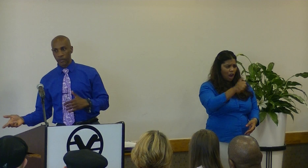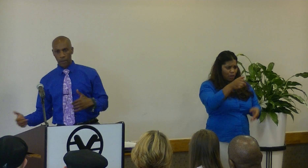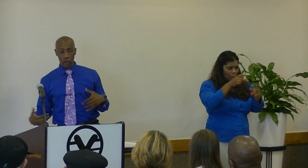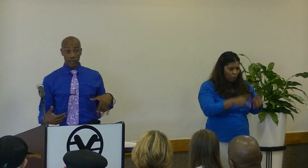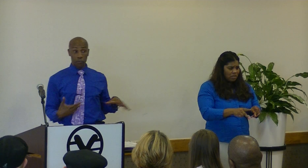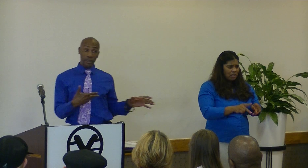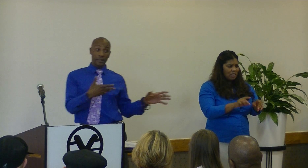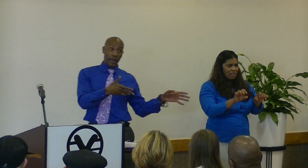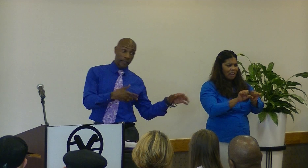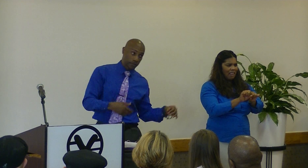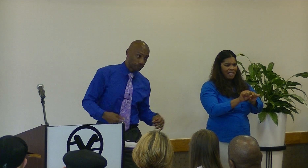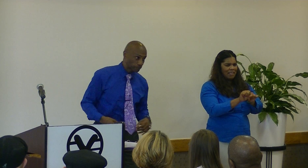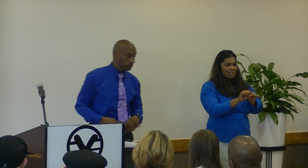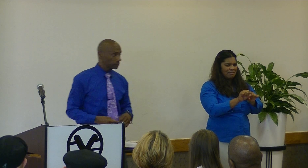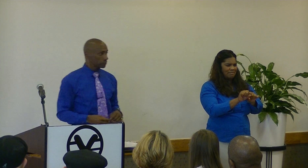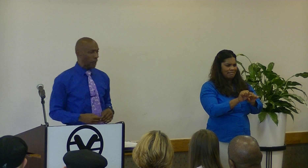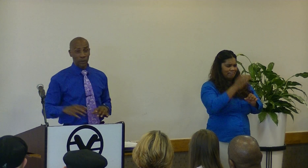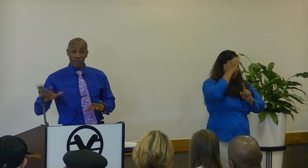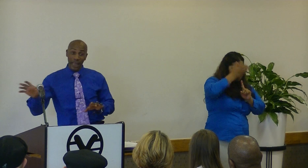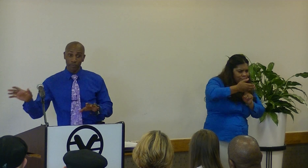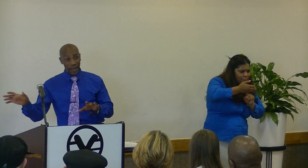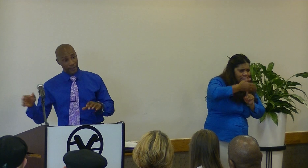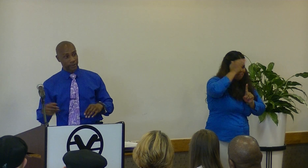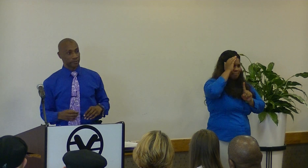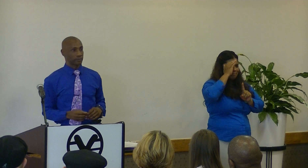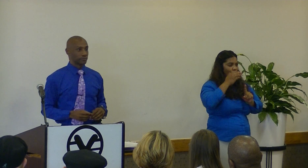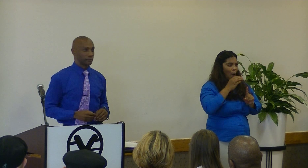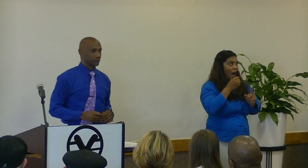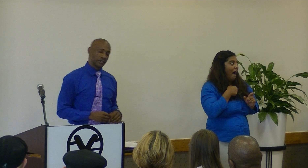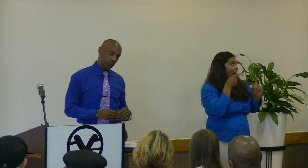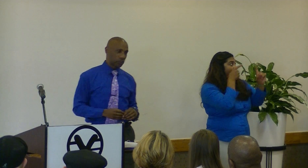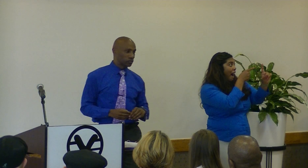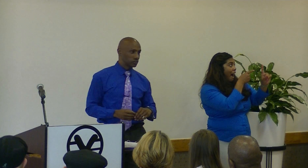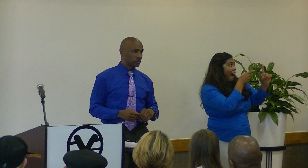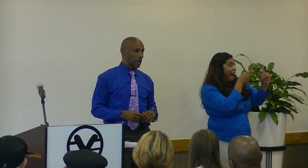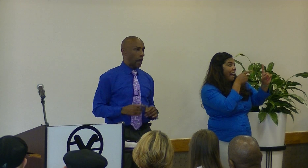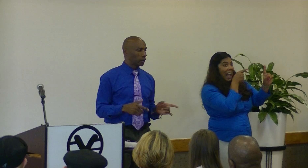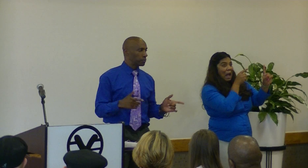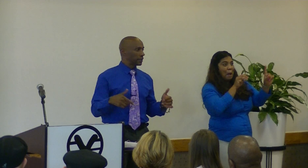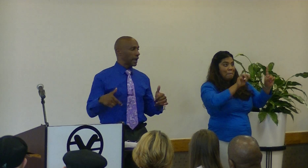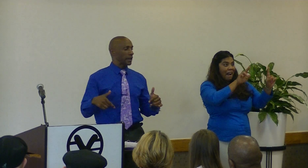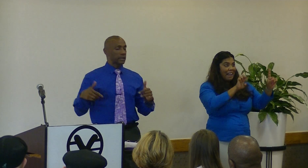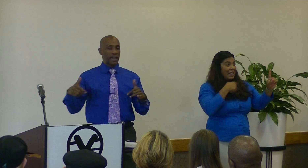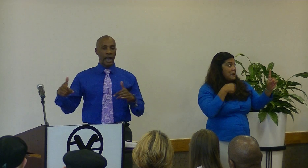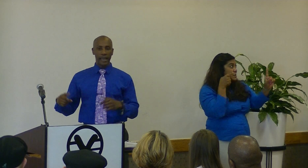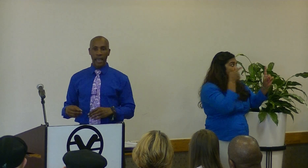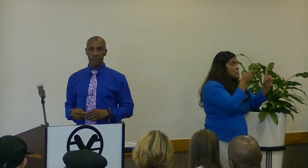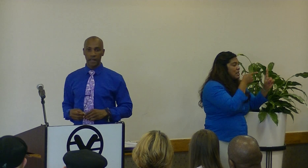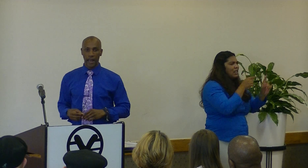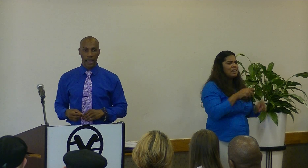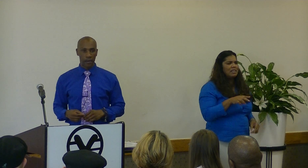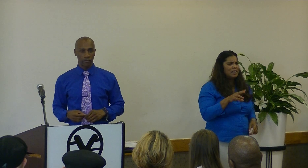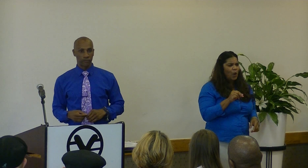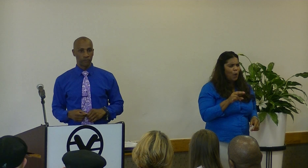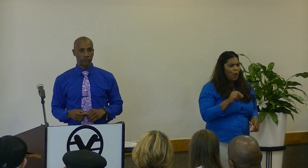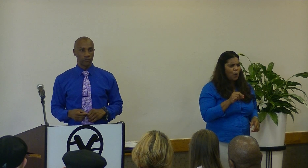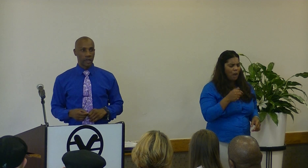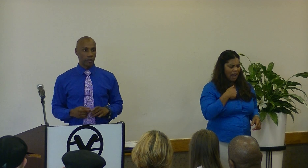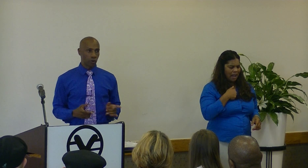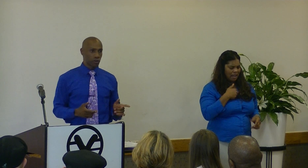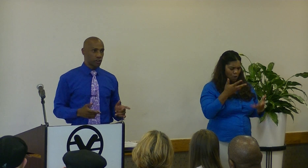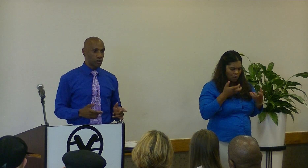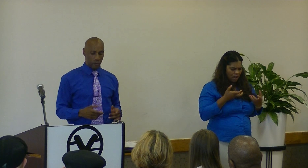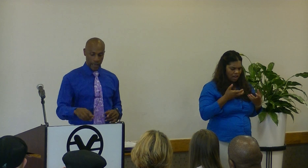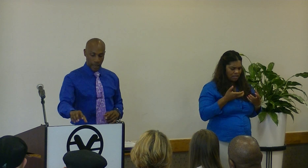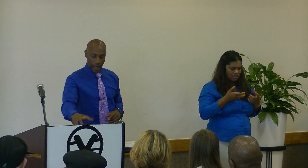mask. I'm trying to be like. I want to be like Mike. No. I want to be like the I am that I am.